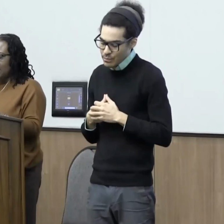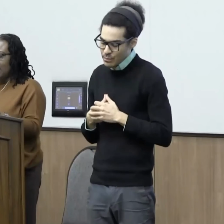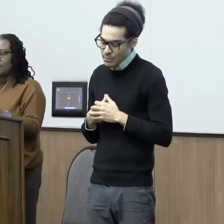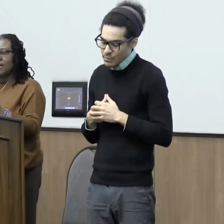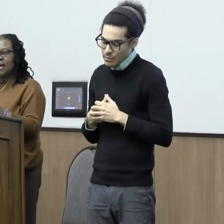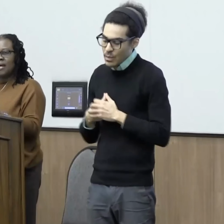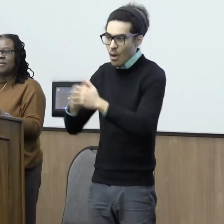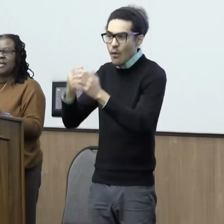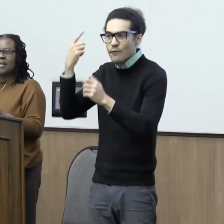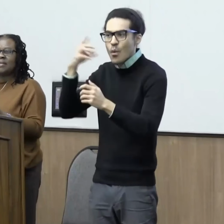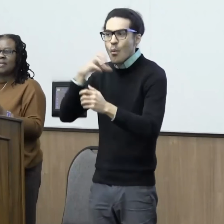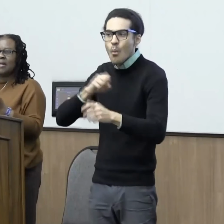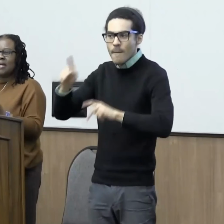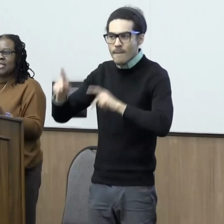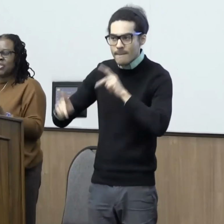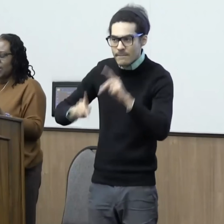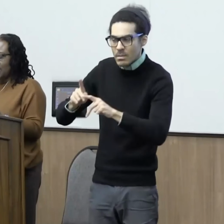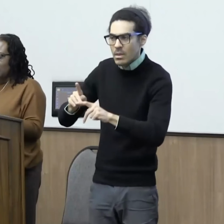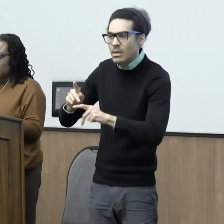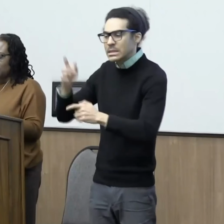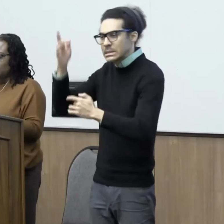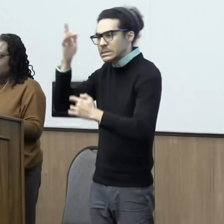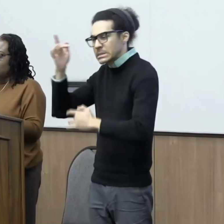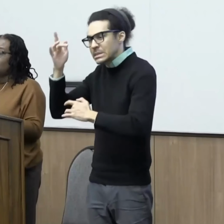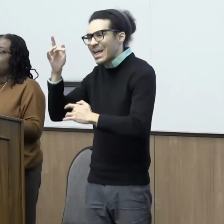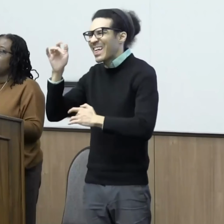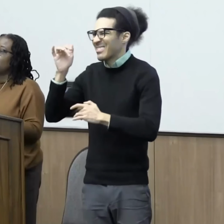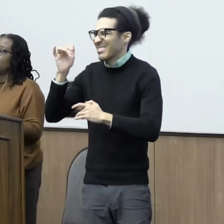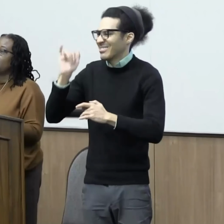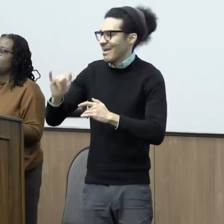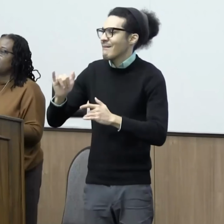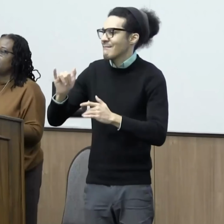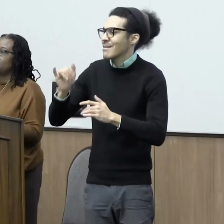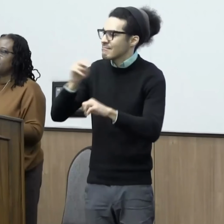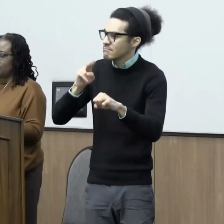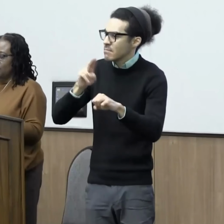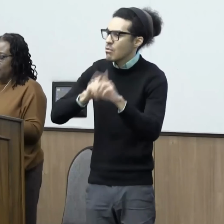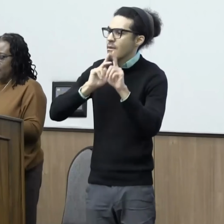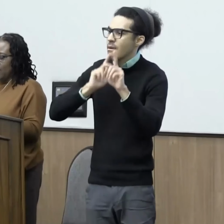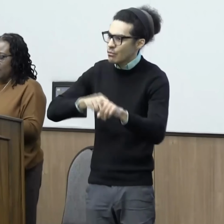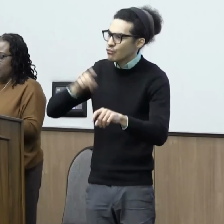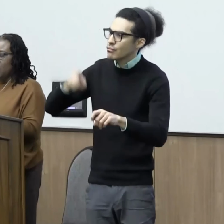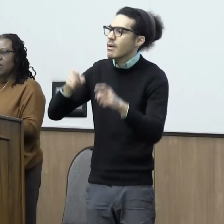infirm, and count that as a natural action to be expected.